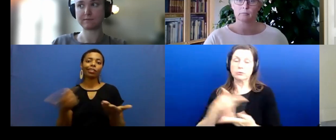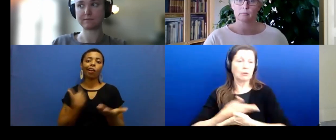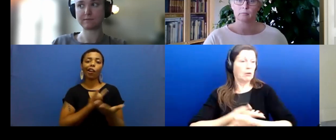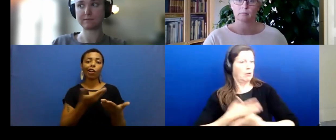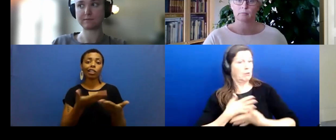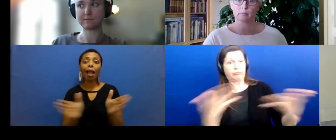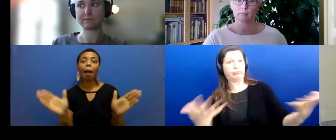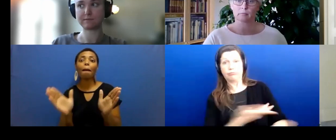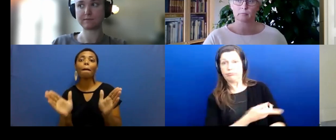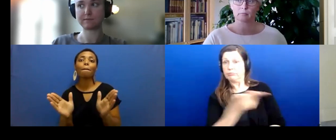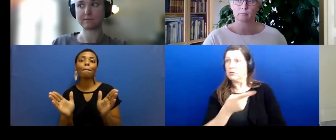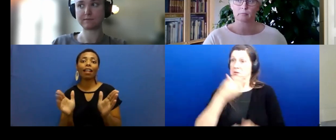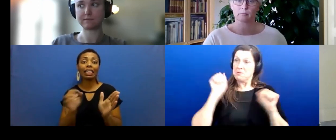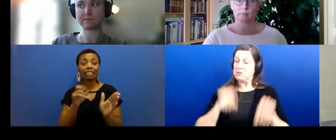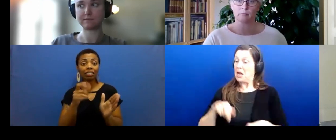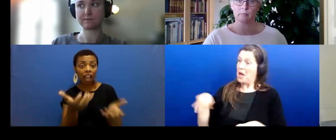use our technology